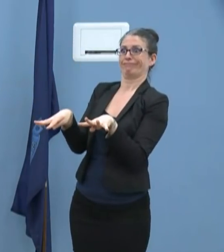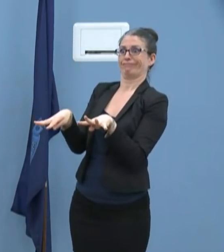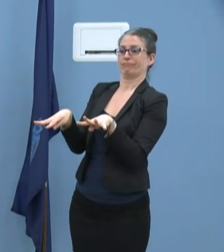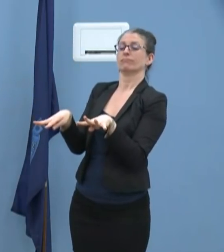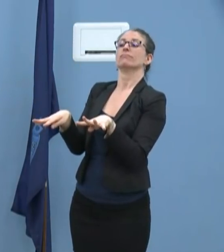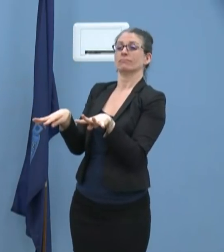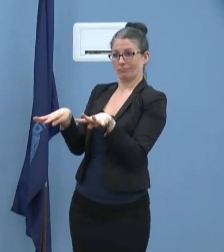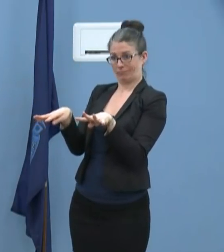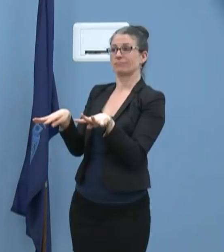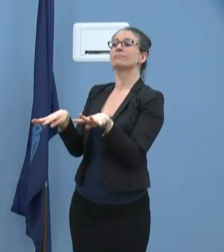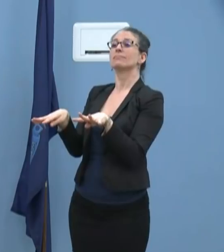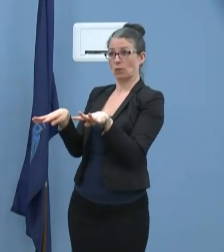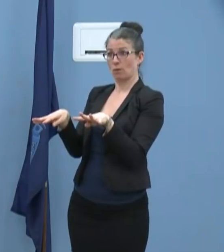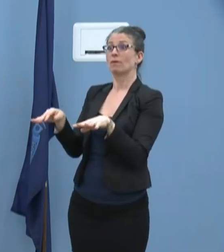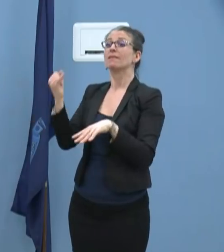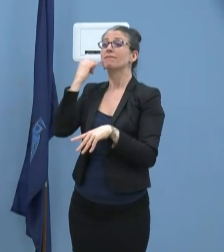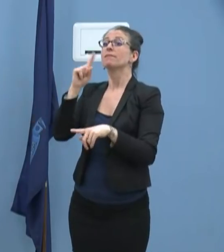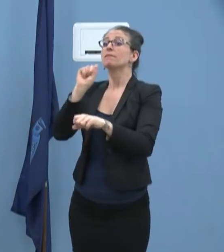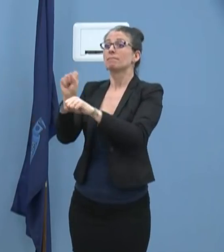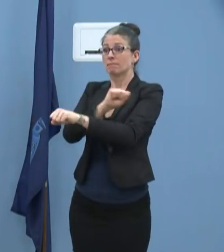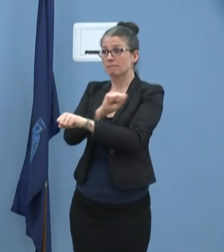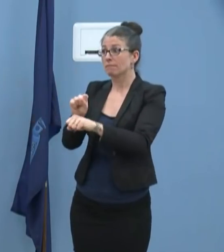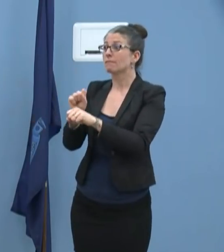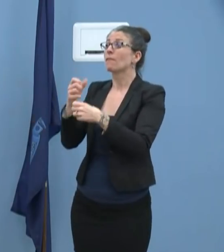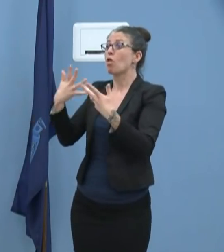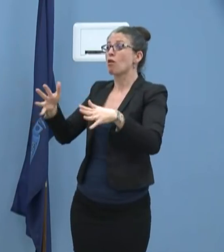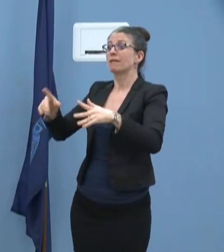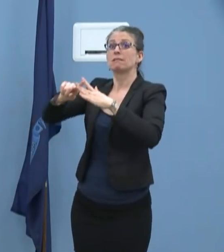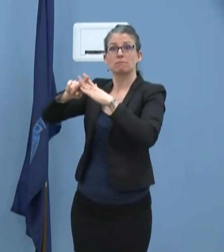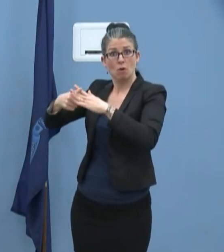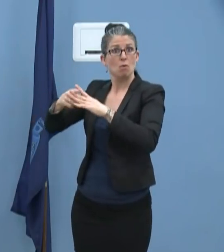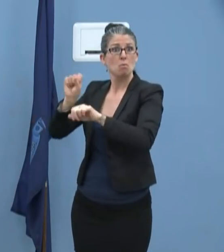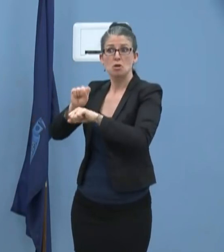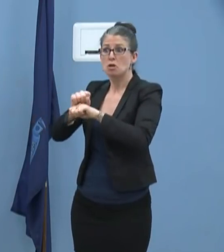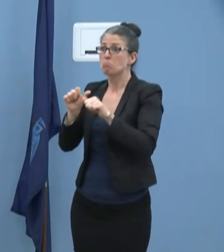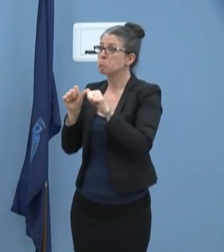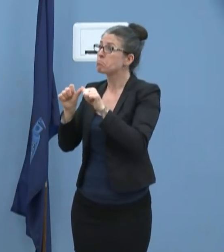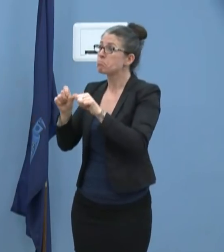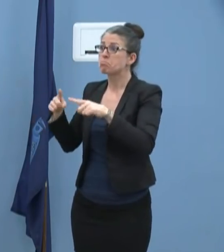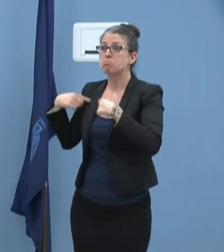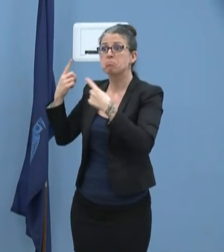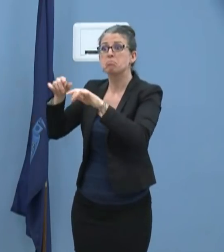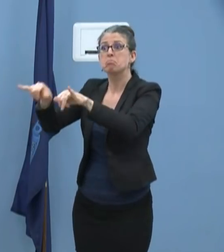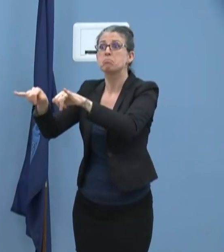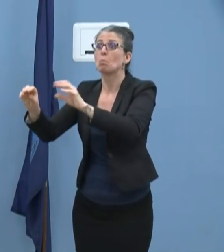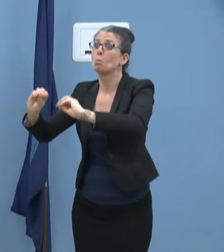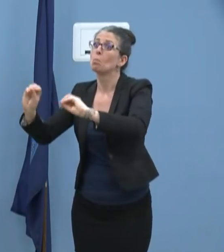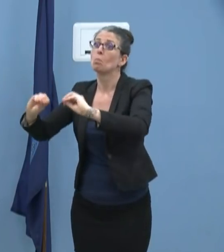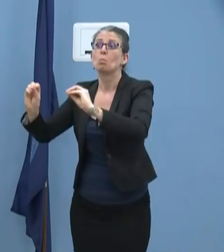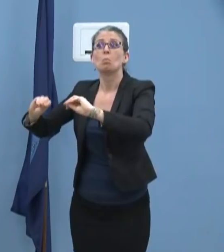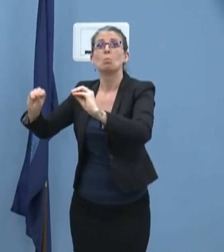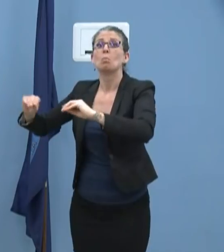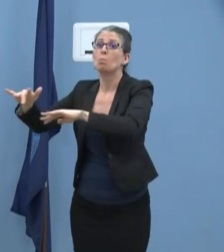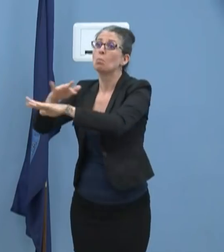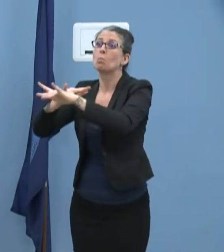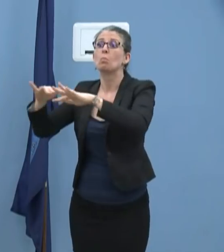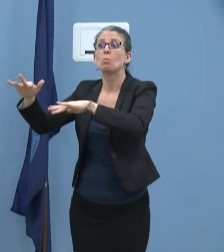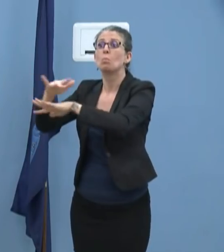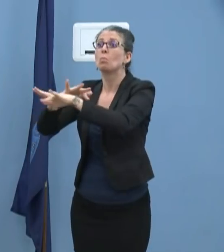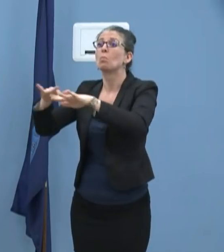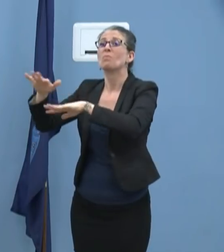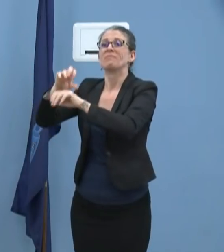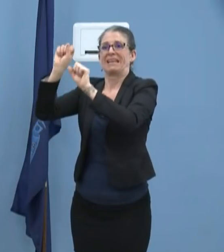not become sick, aren't exposed and then carry the virus back to their families, to their elderly